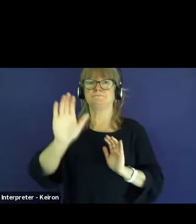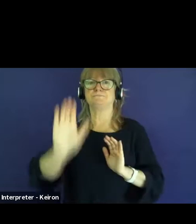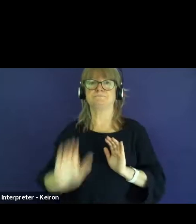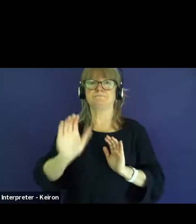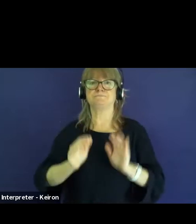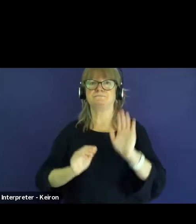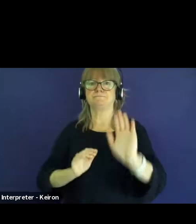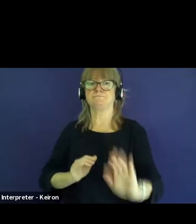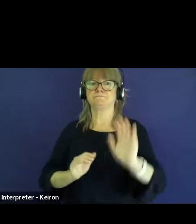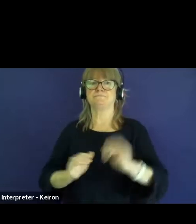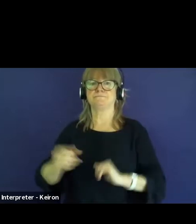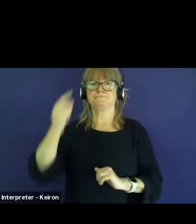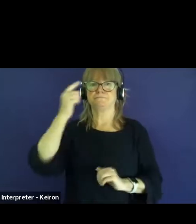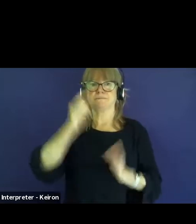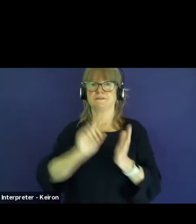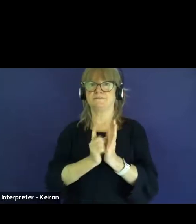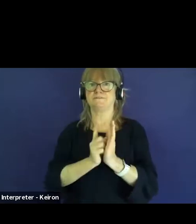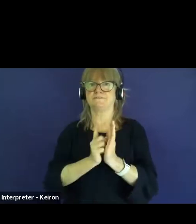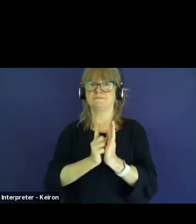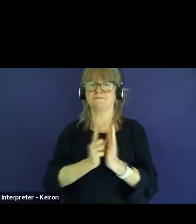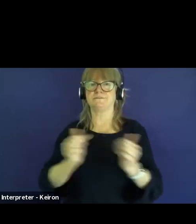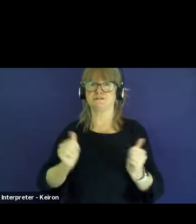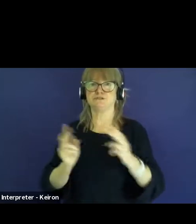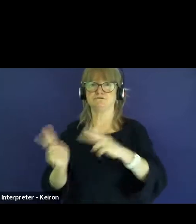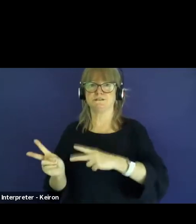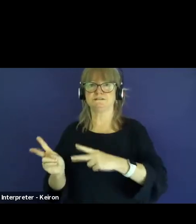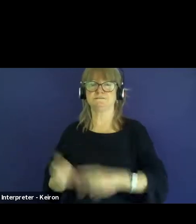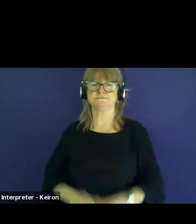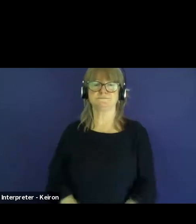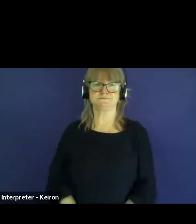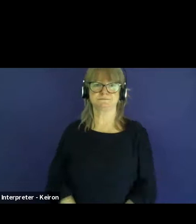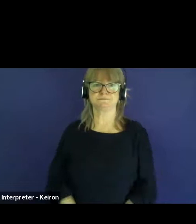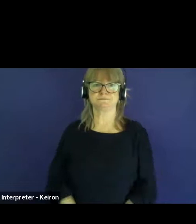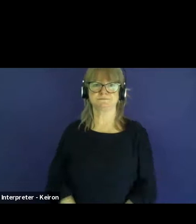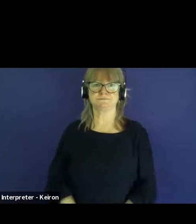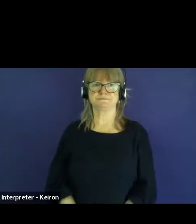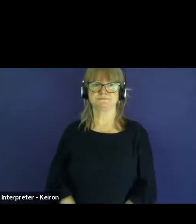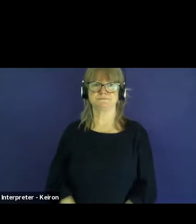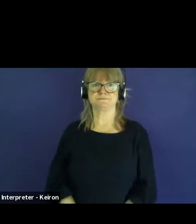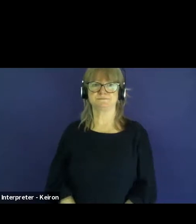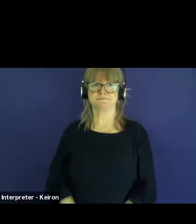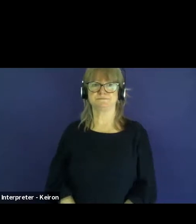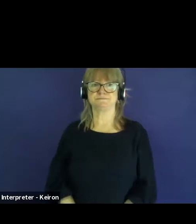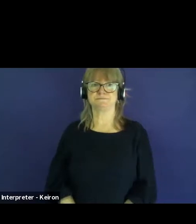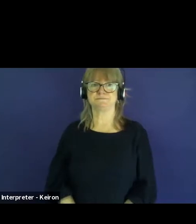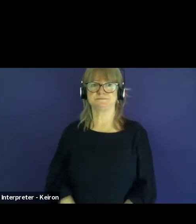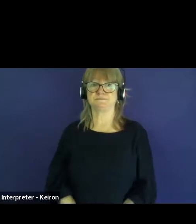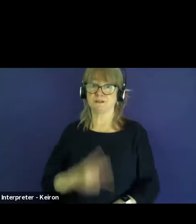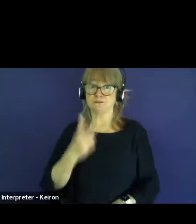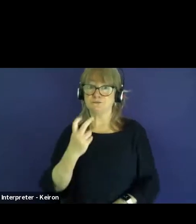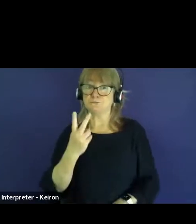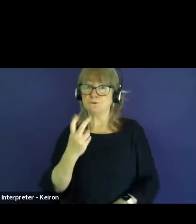Thinking about that lower stomach. Great work, everyone. That's round one down. We've only got two more to